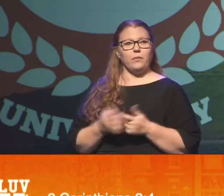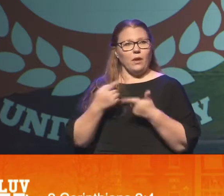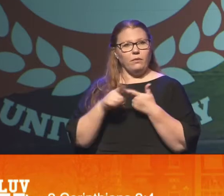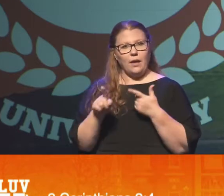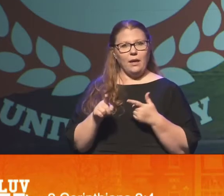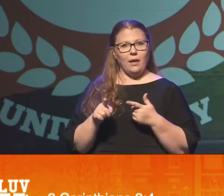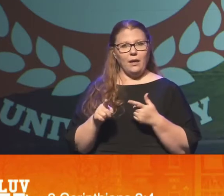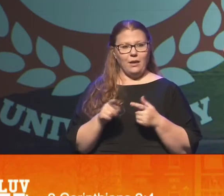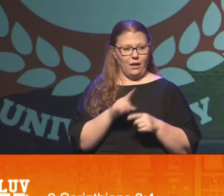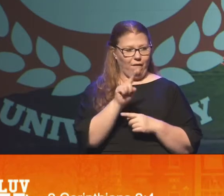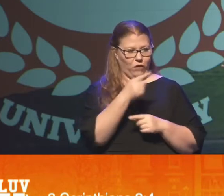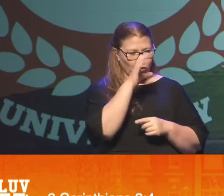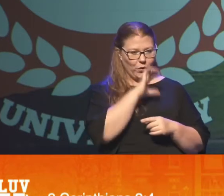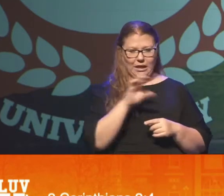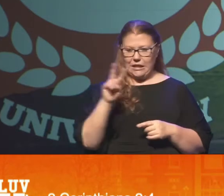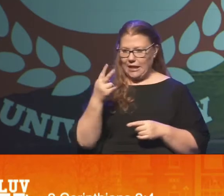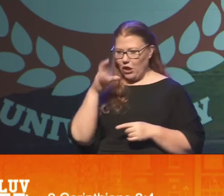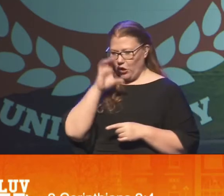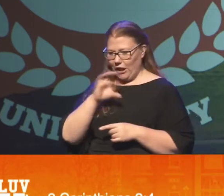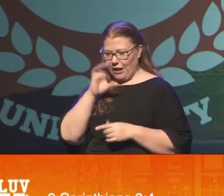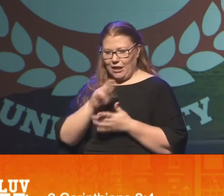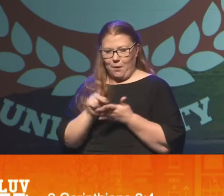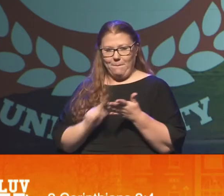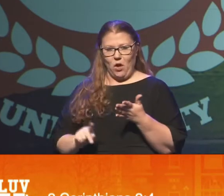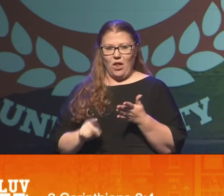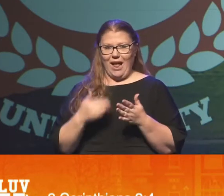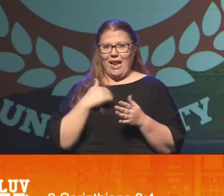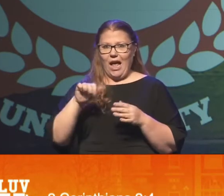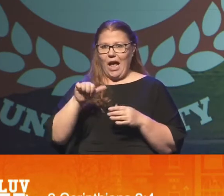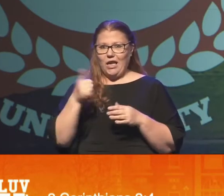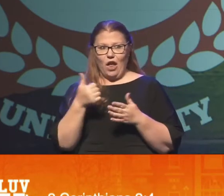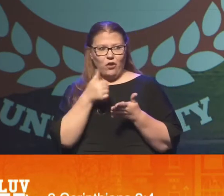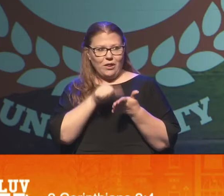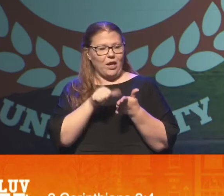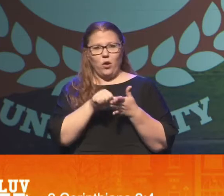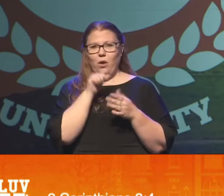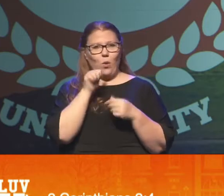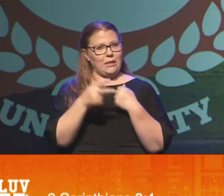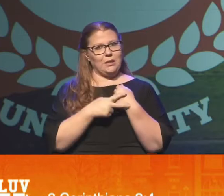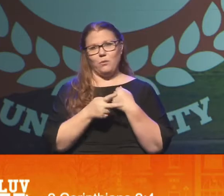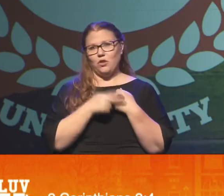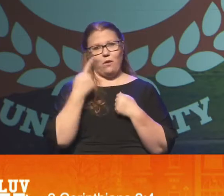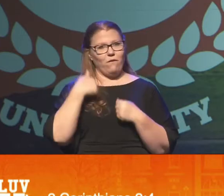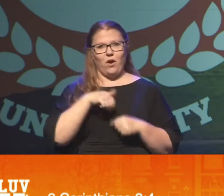between 1st and 2nd Corinthians, Paul wrote another letter which wasn't preserved for us.